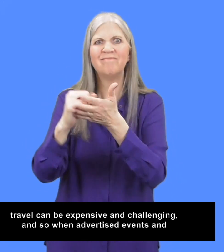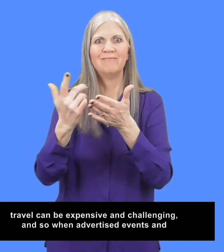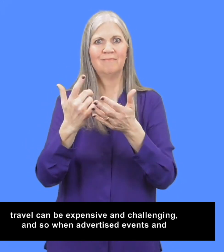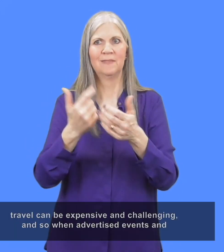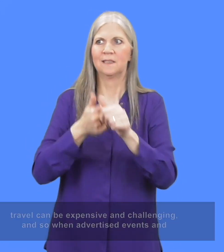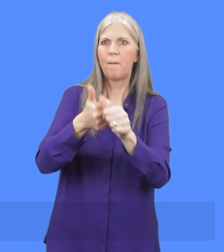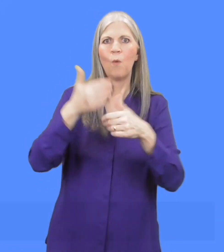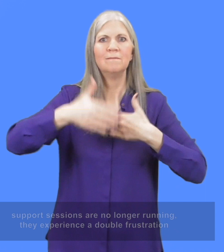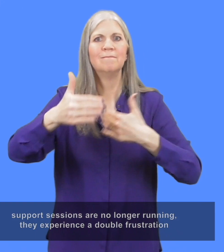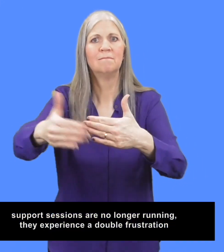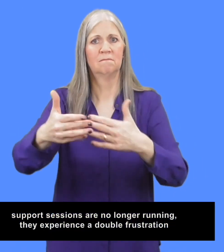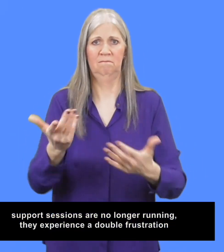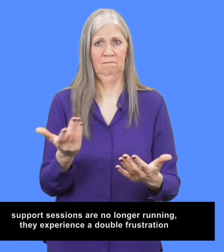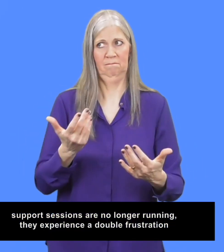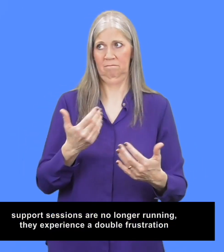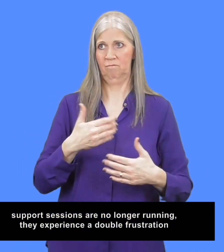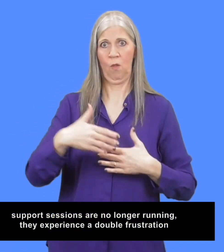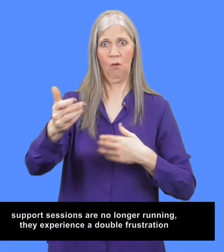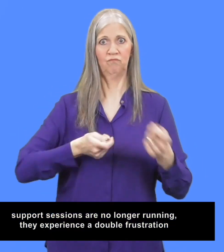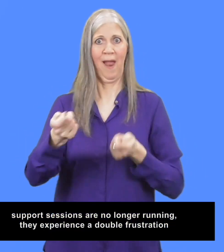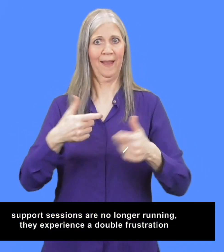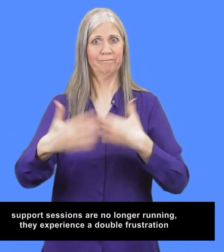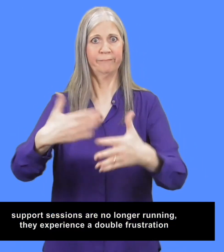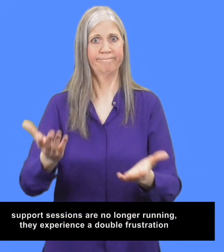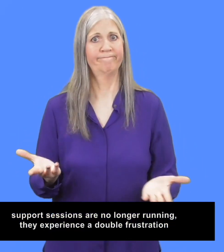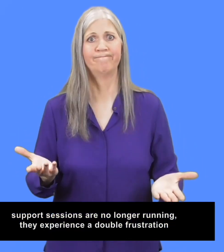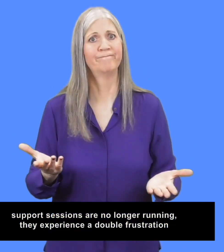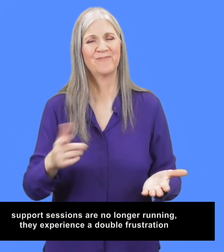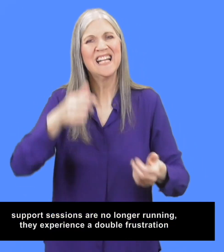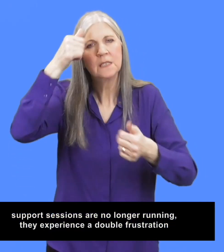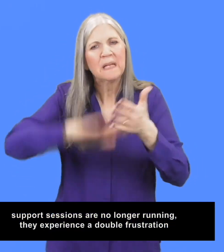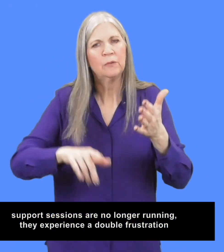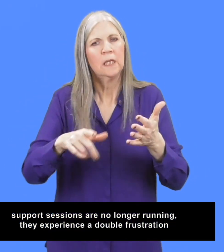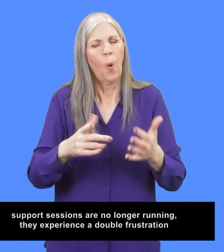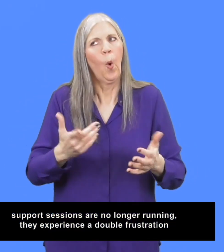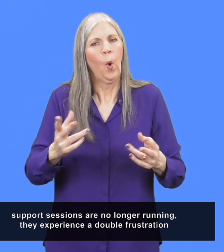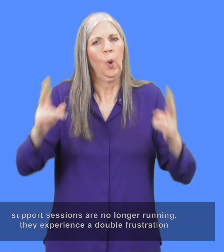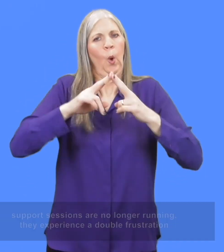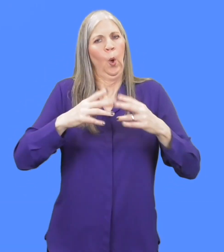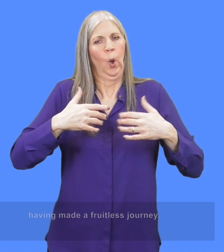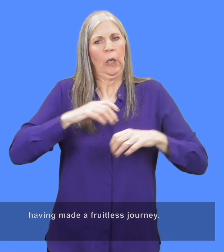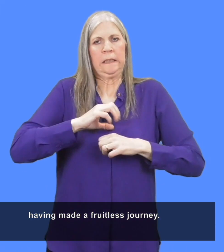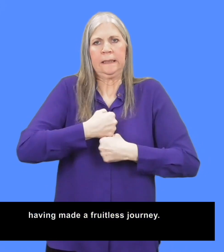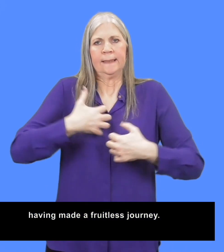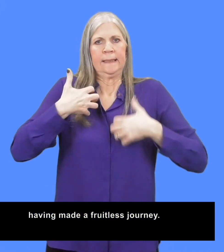and support sessions are no longer running, they experience a double frustration, having made a fruitless journey.